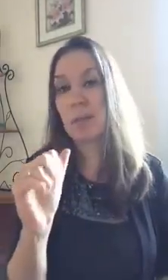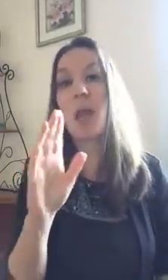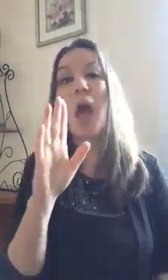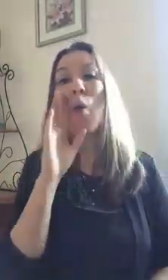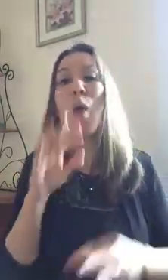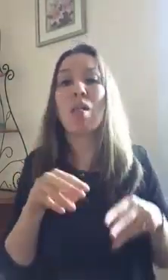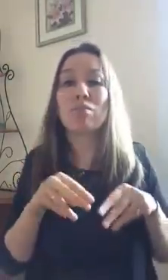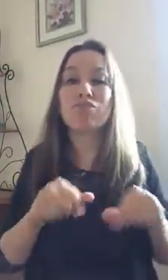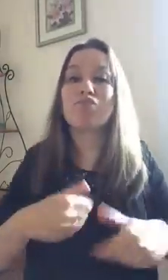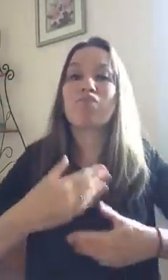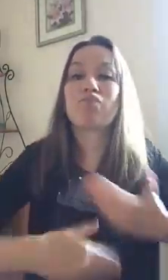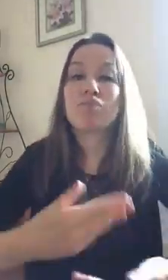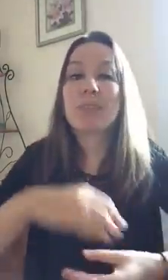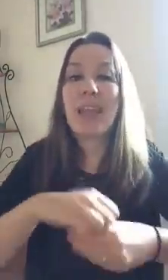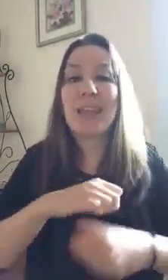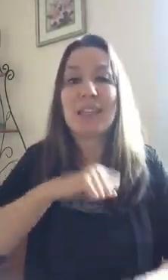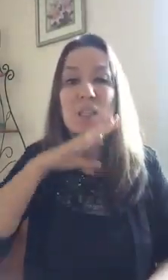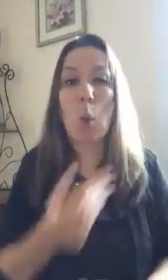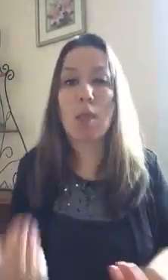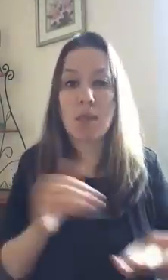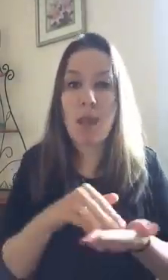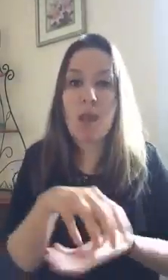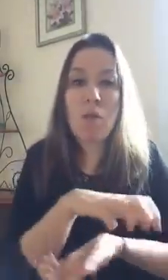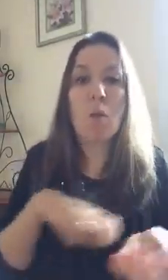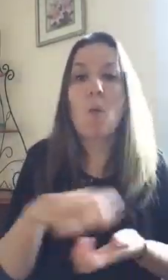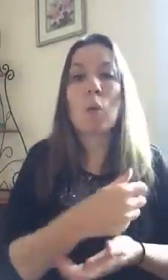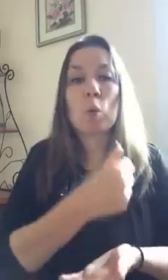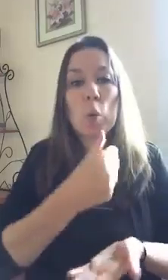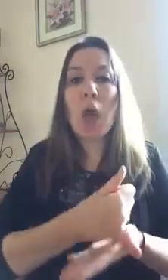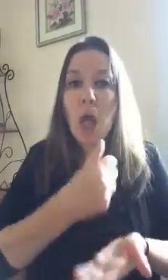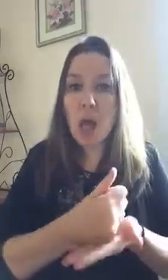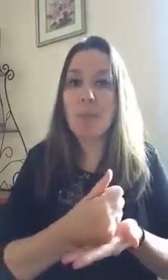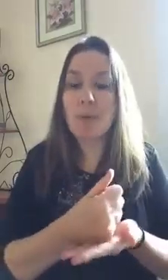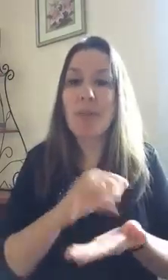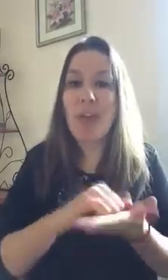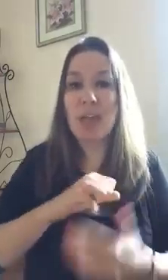soil so that it can then nourish the soil and help produce